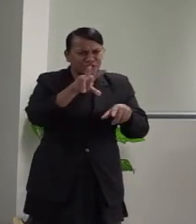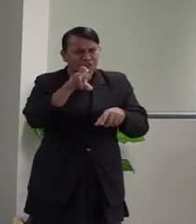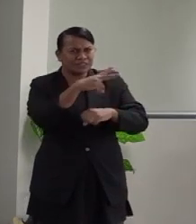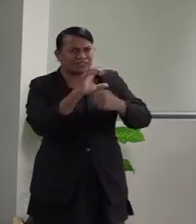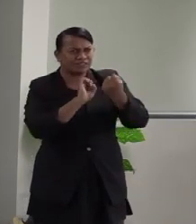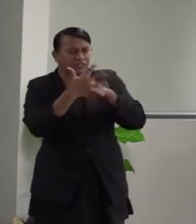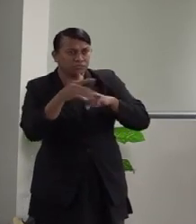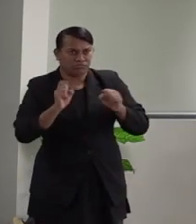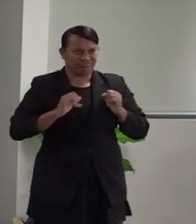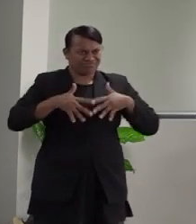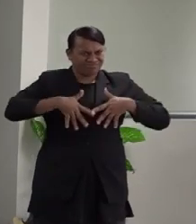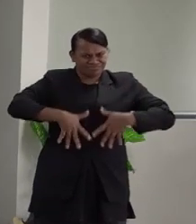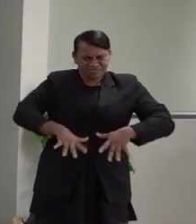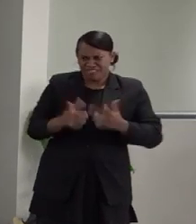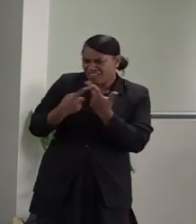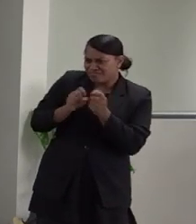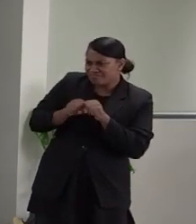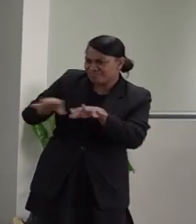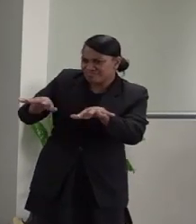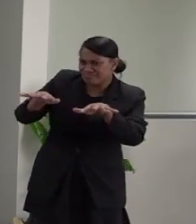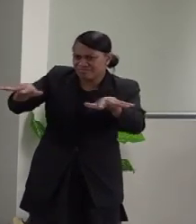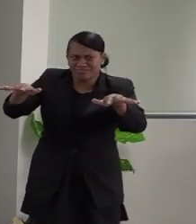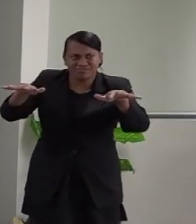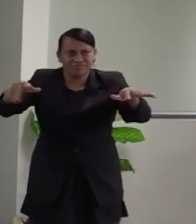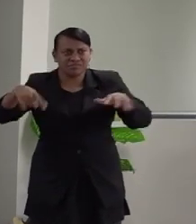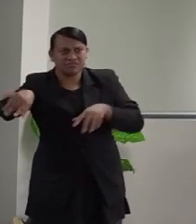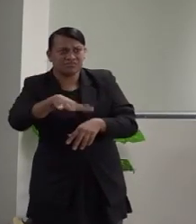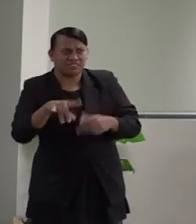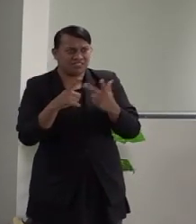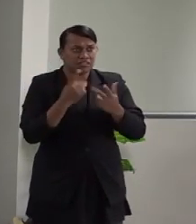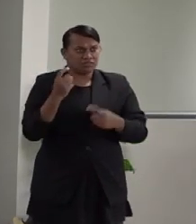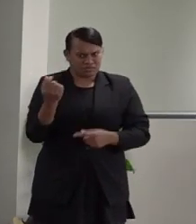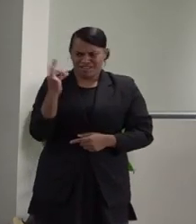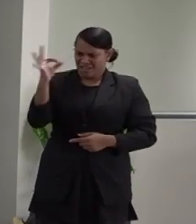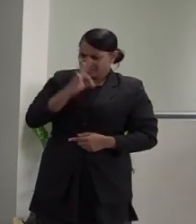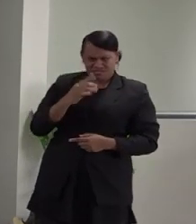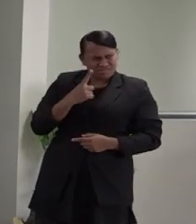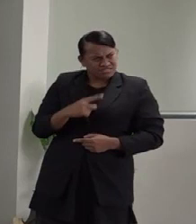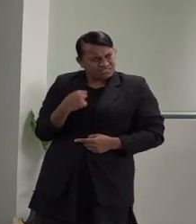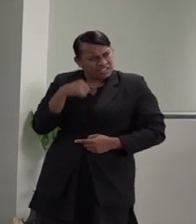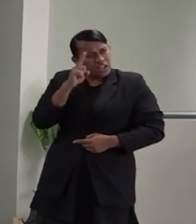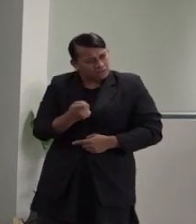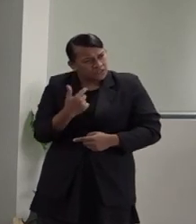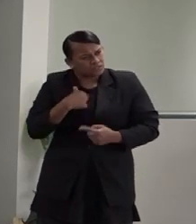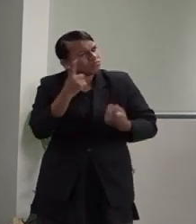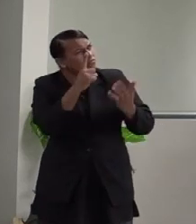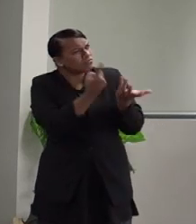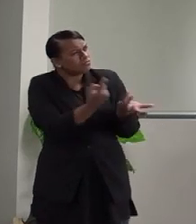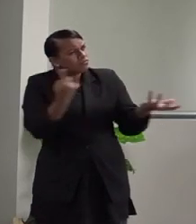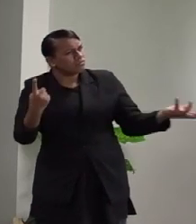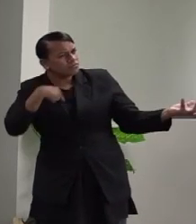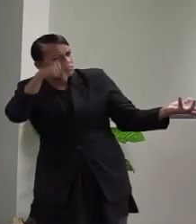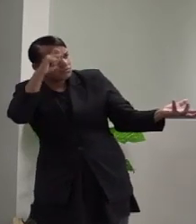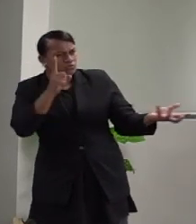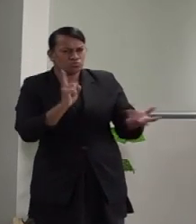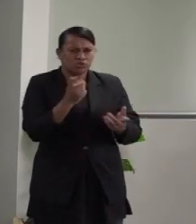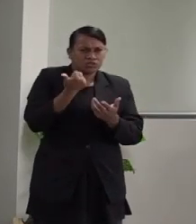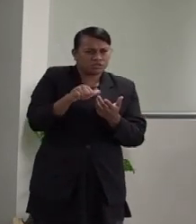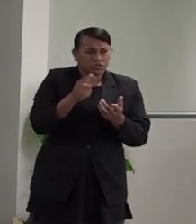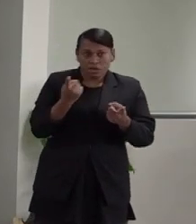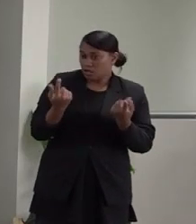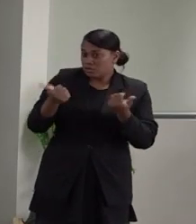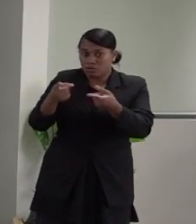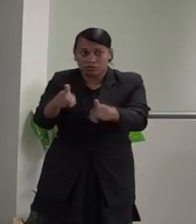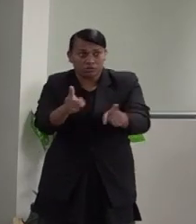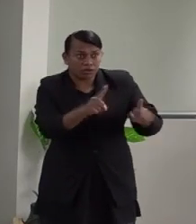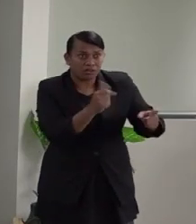many more. Ask yourself, would you rather be in isolation for a couple of weeks or lose them forever?